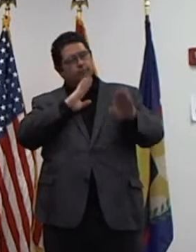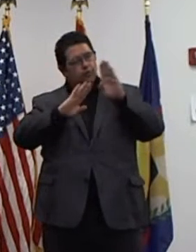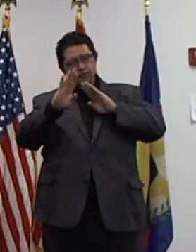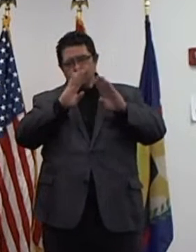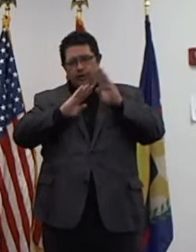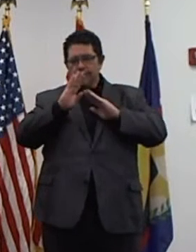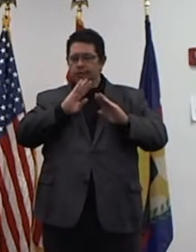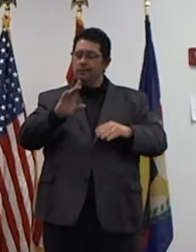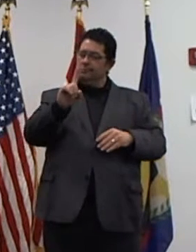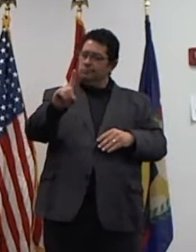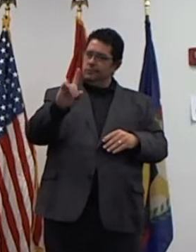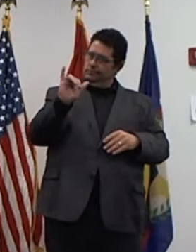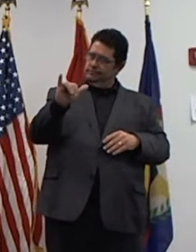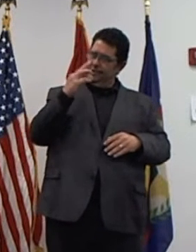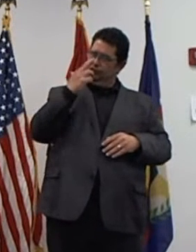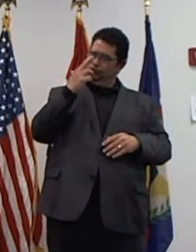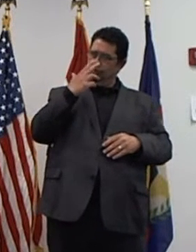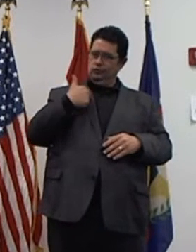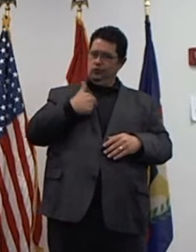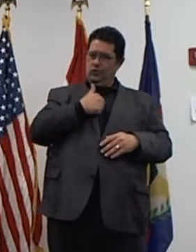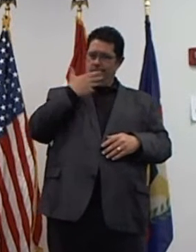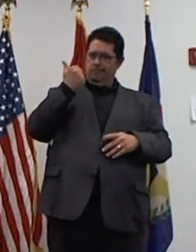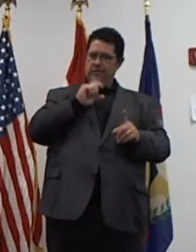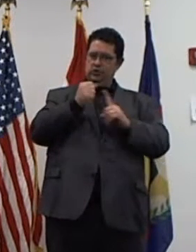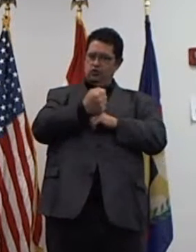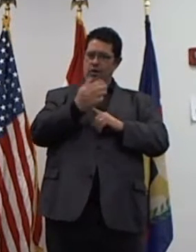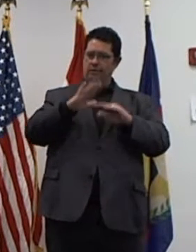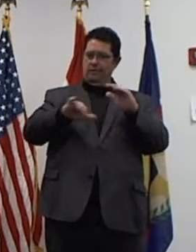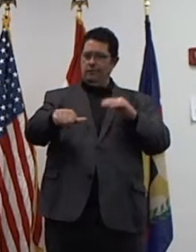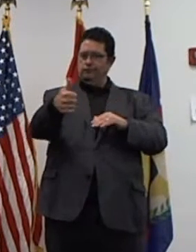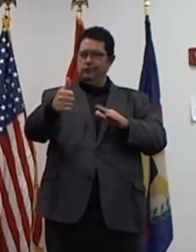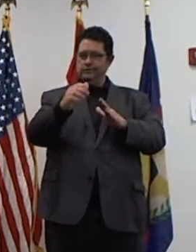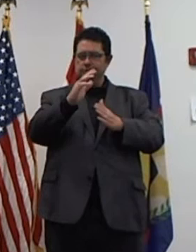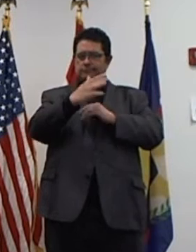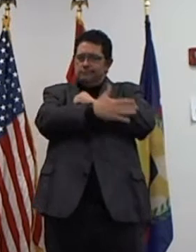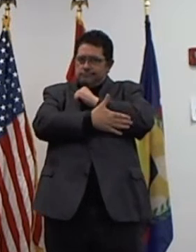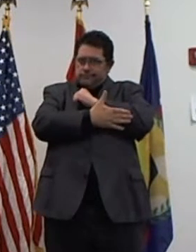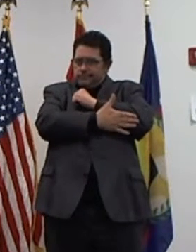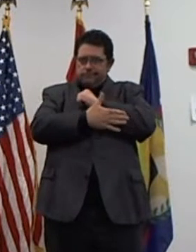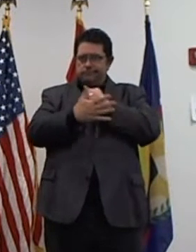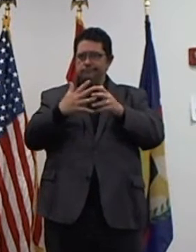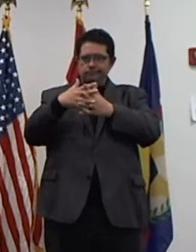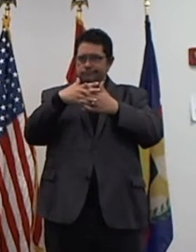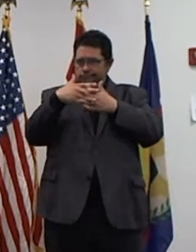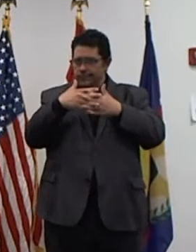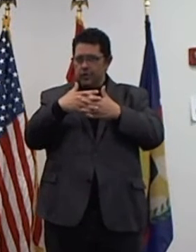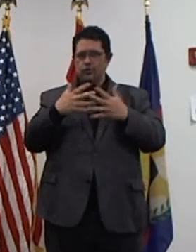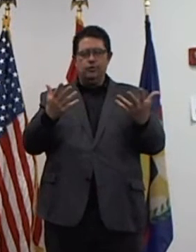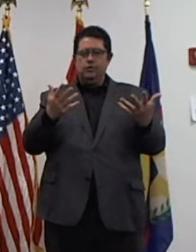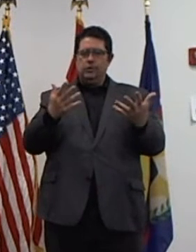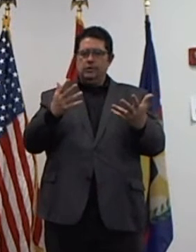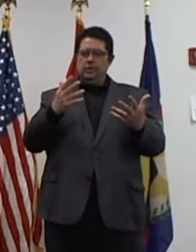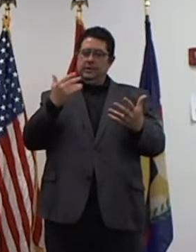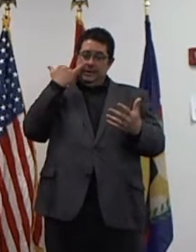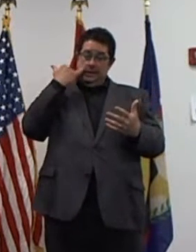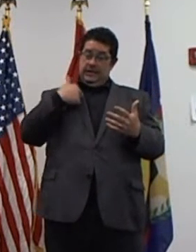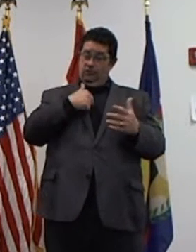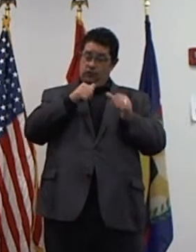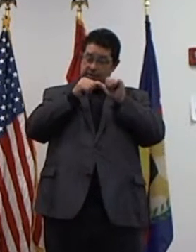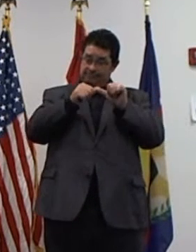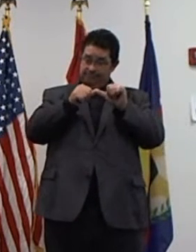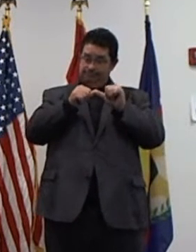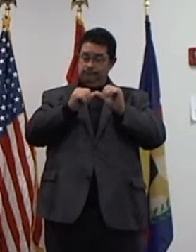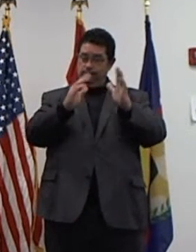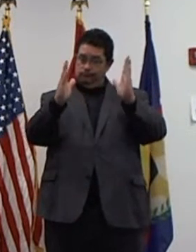why we are in a better place than the rest of the country, and that is what will keep us in a better place than the rest of the country if we continue to follow these